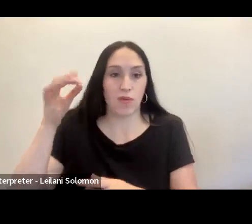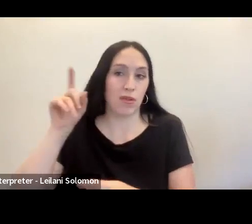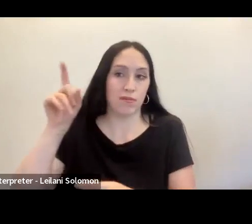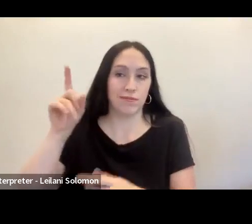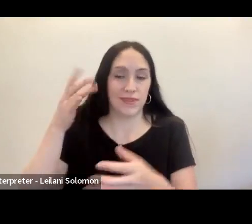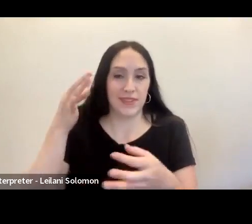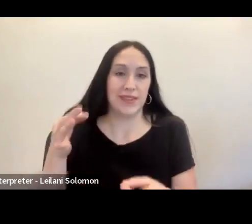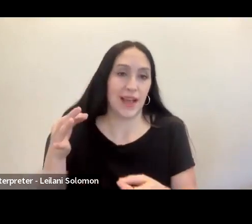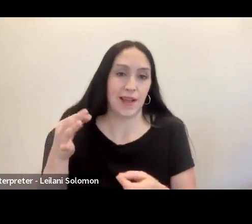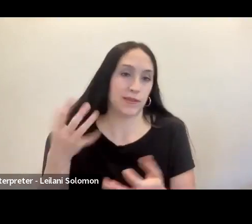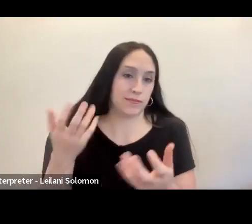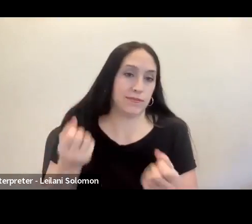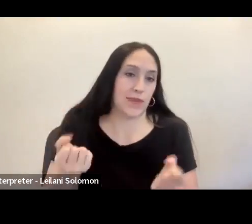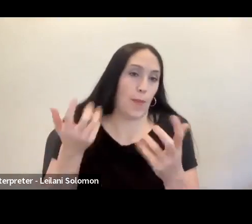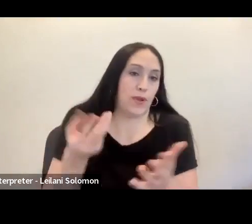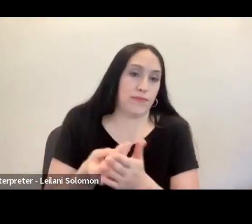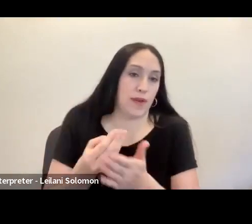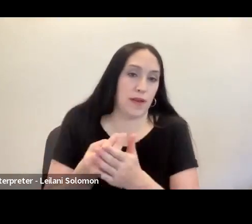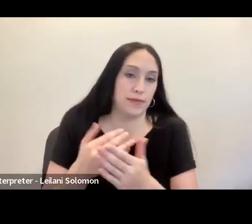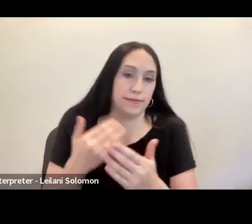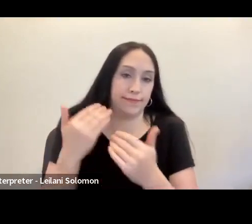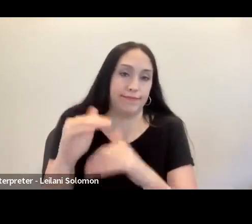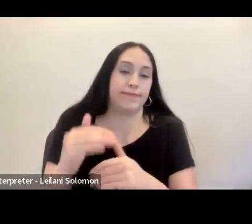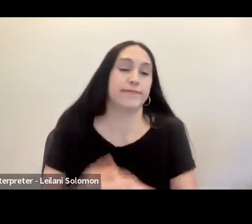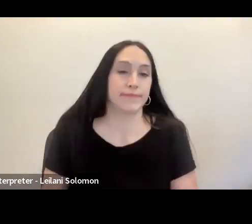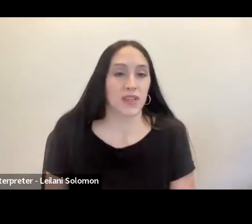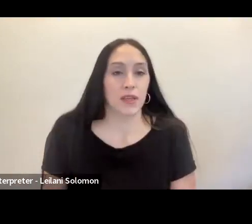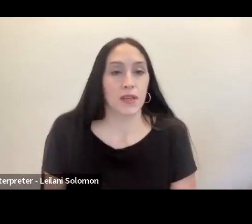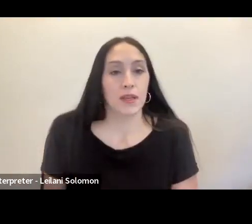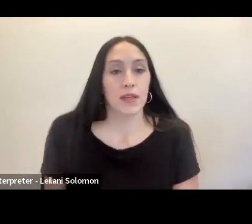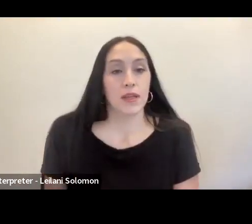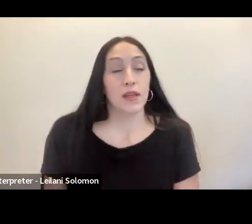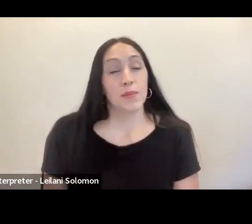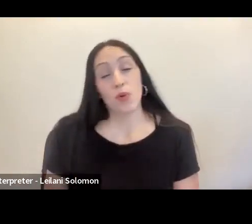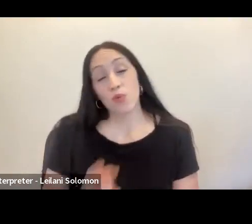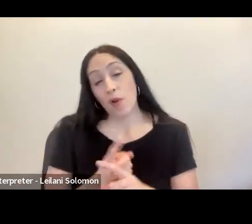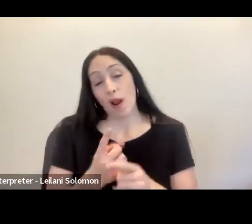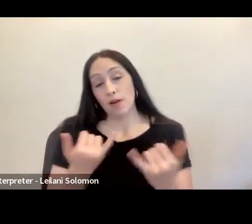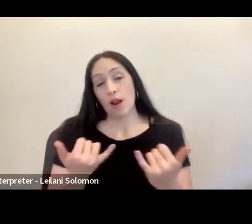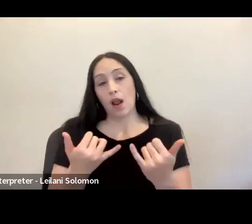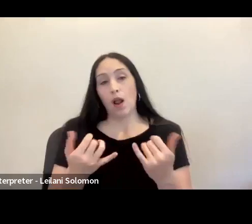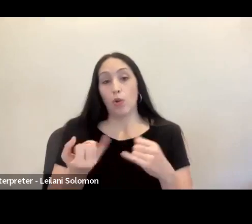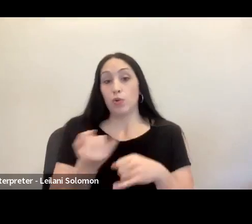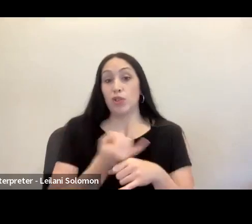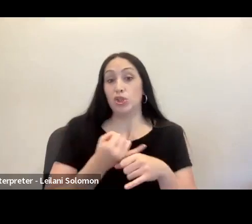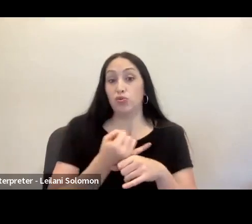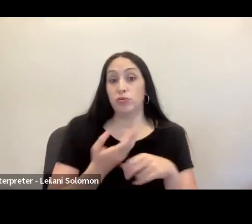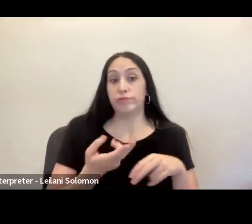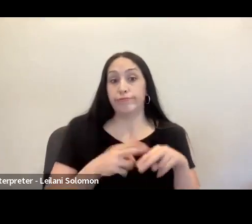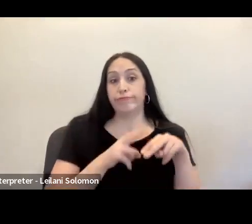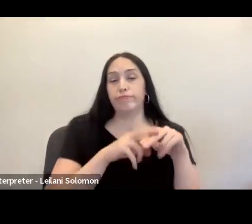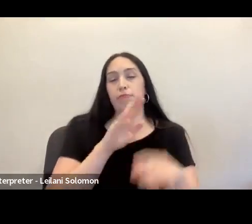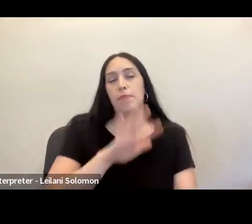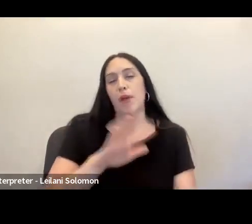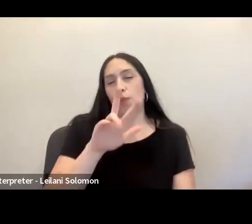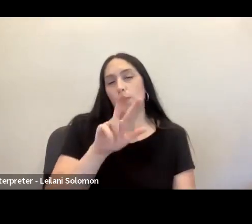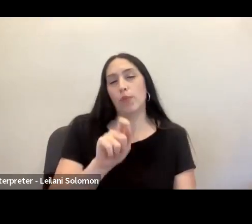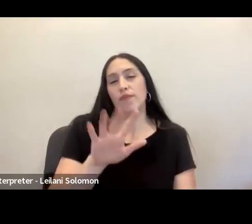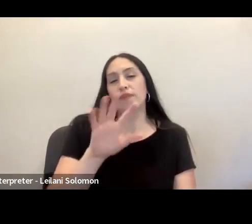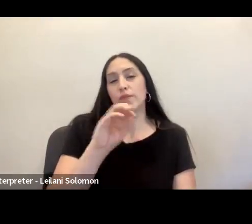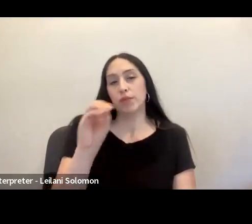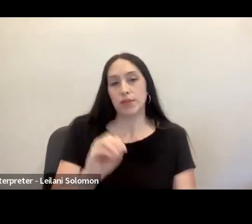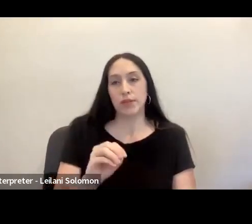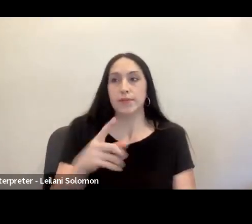jargon. But basically, it's making about 3.5% right now, and potentially a little bit more if the feds raise their interest rate